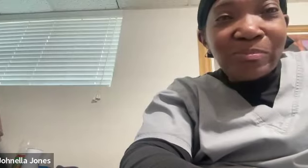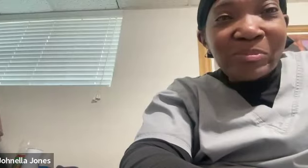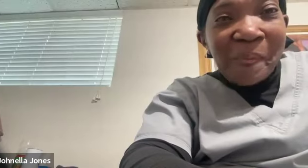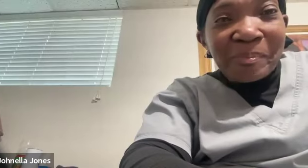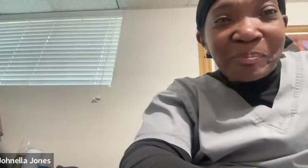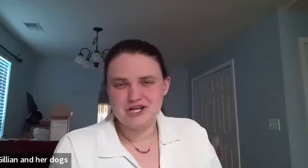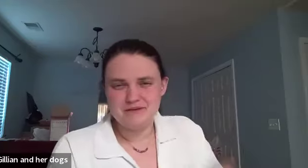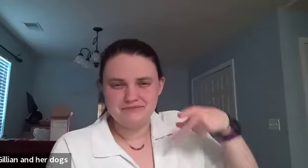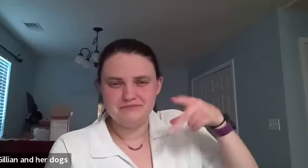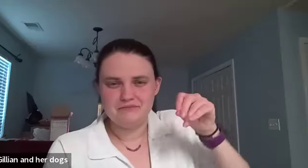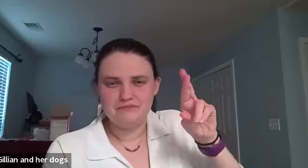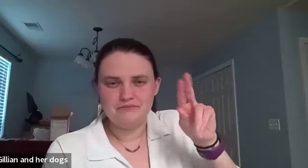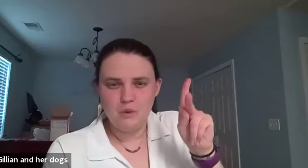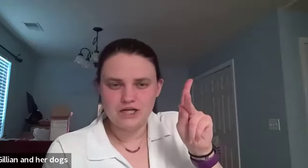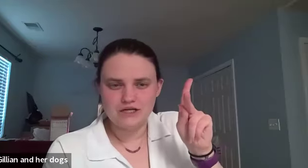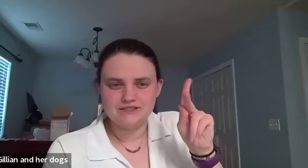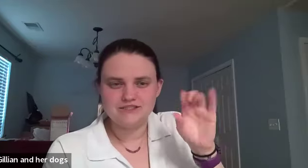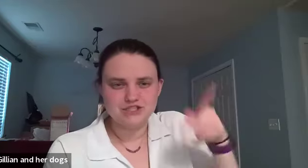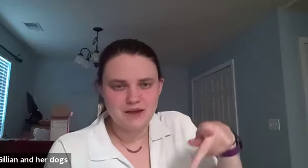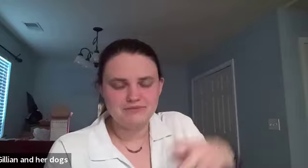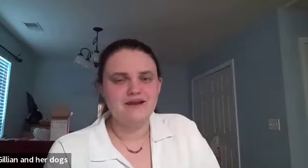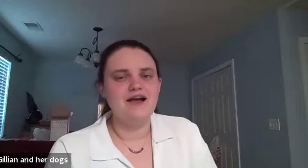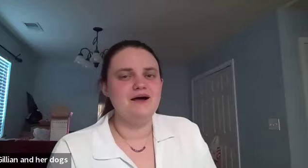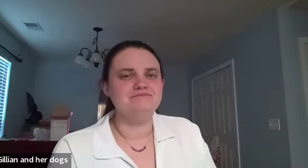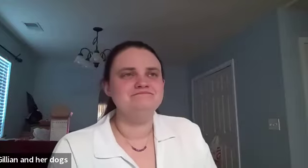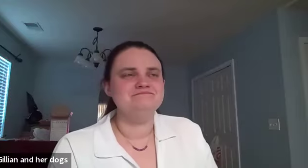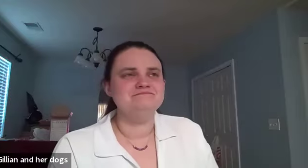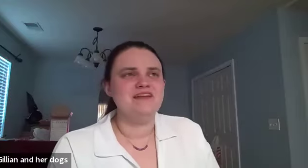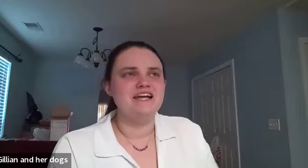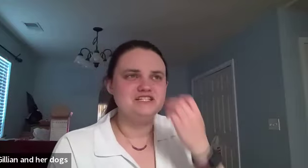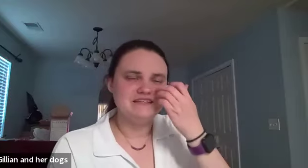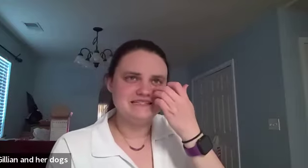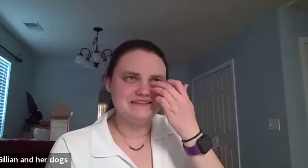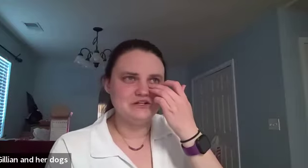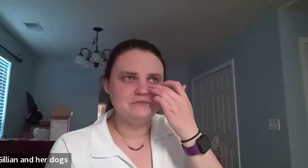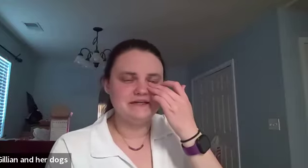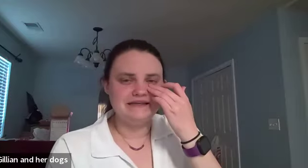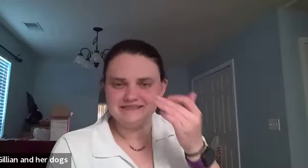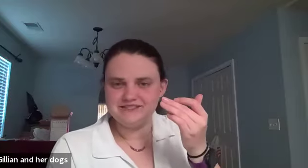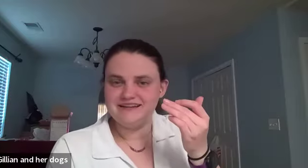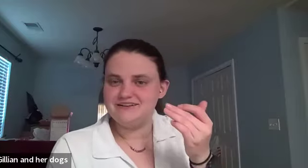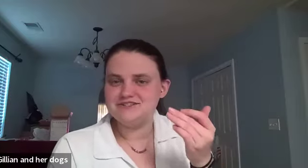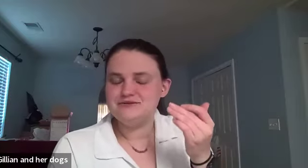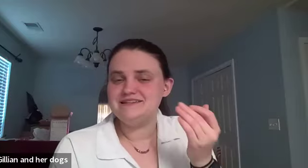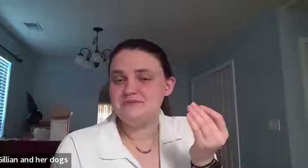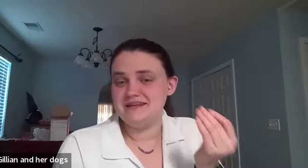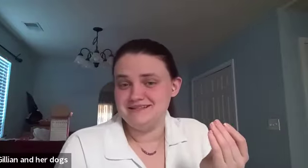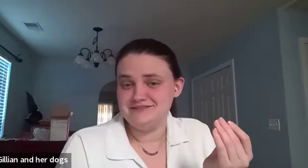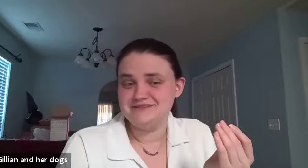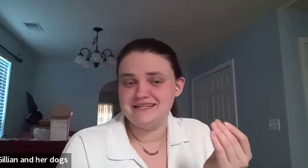to finger spell pork chop, pork chop. I just think it's a little bit easier and also it's a little bit nicer